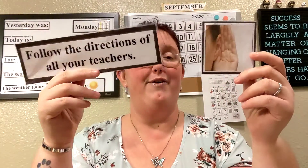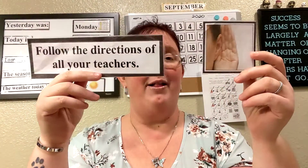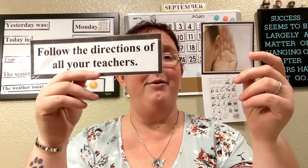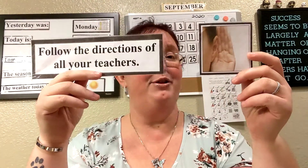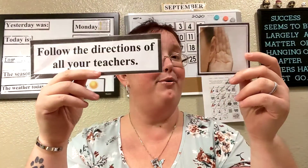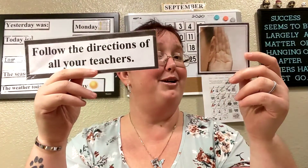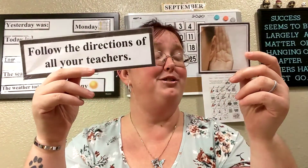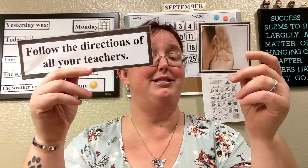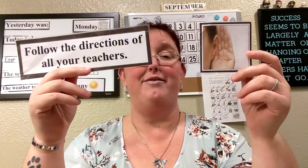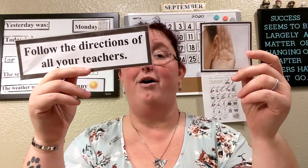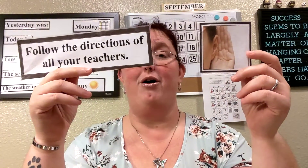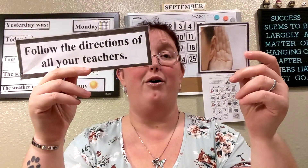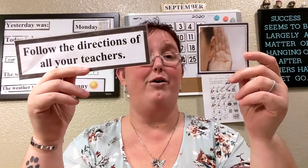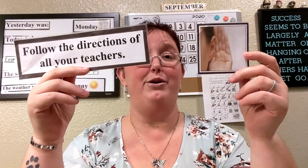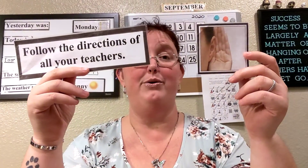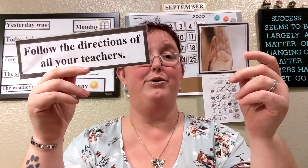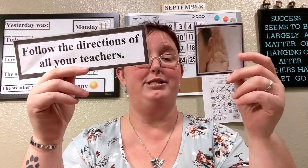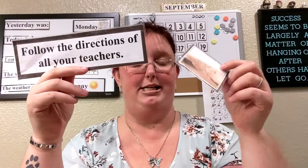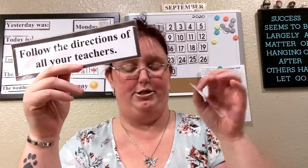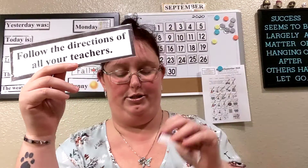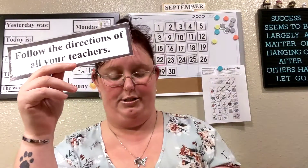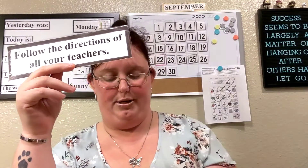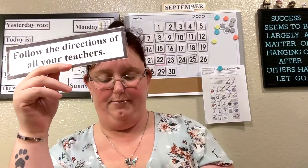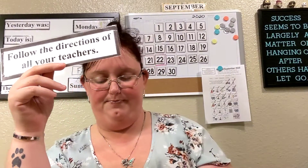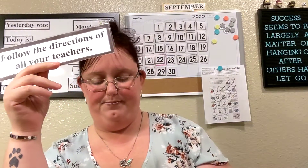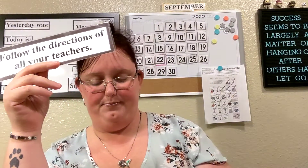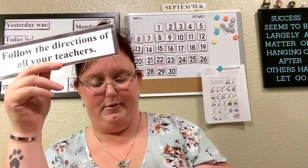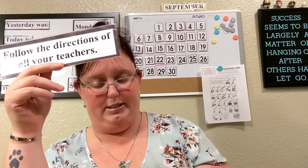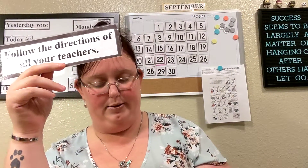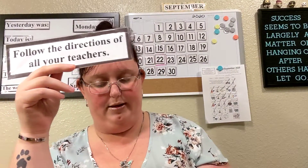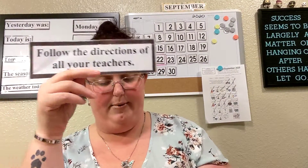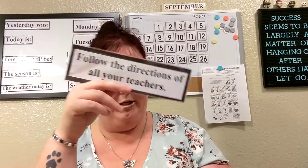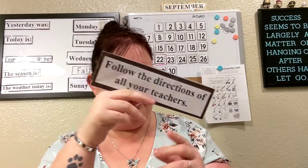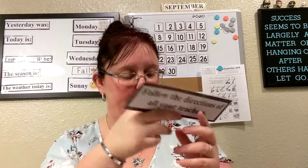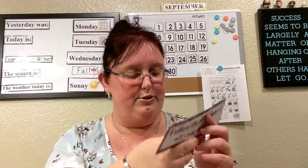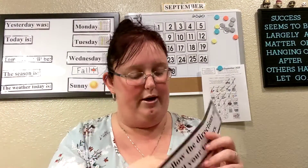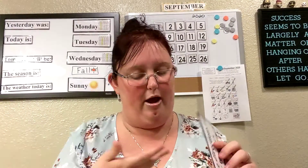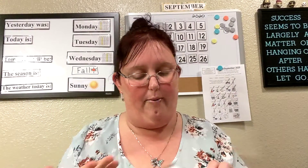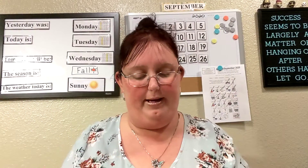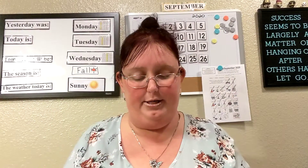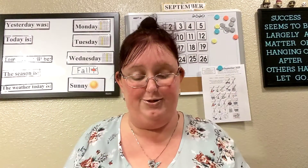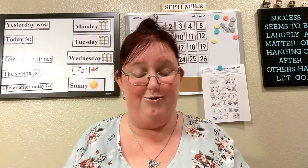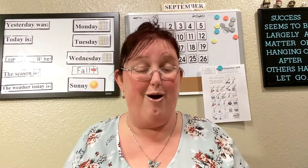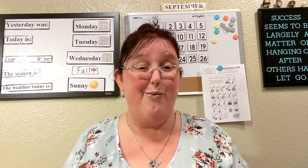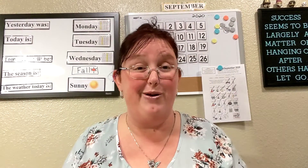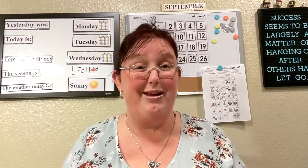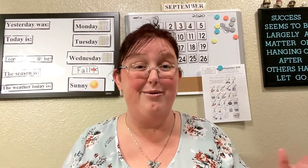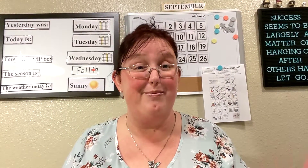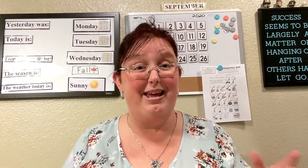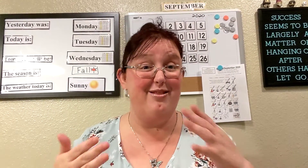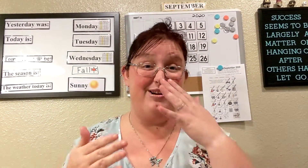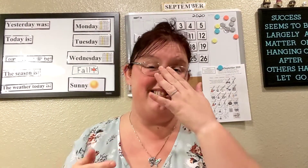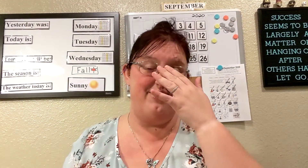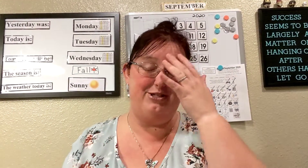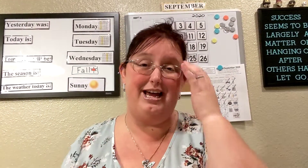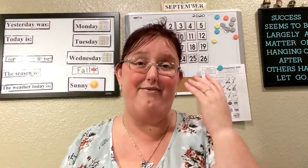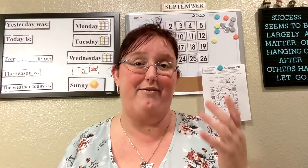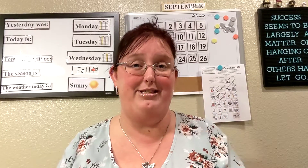Follow the directions of all your teachers. This one can be a challenge right now because you're not working with me and the rest of your staff every day